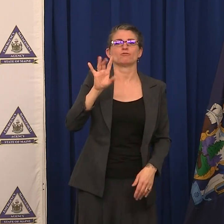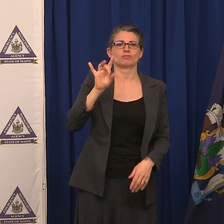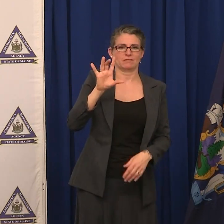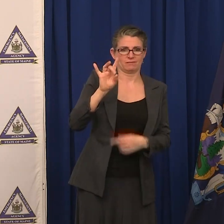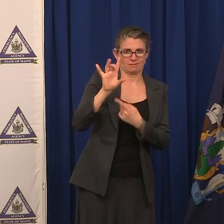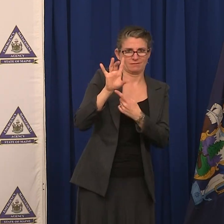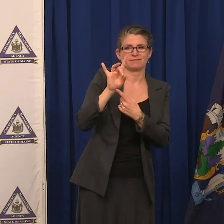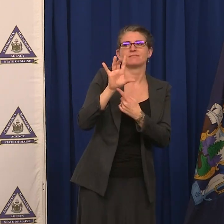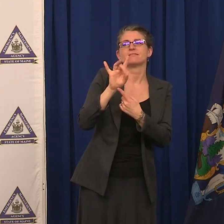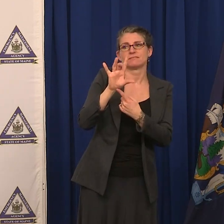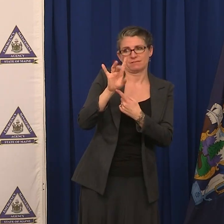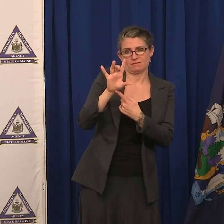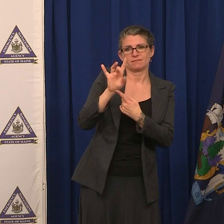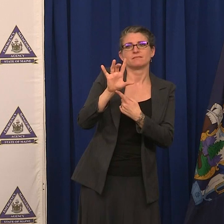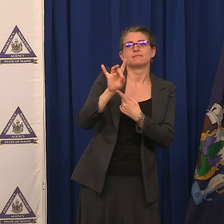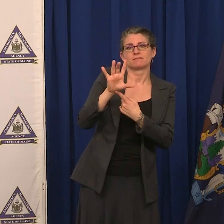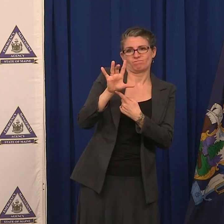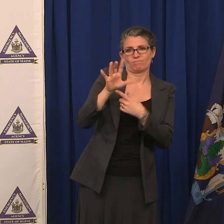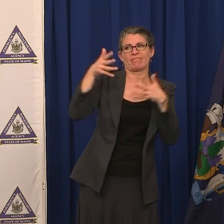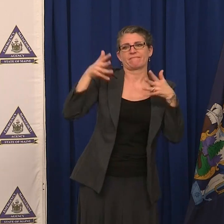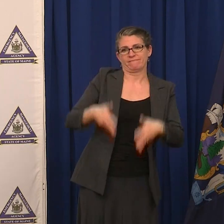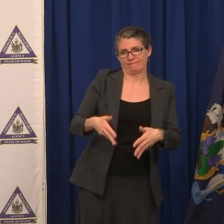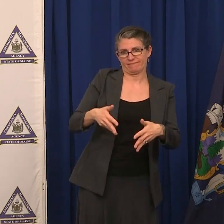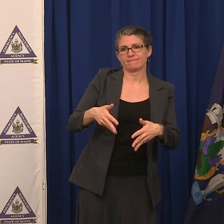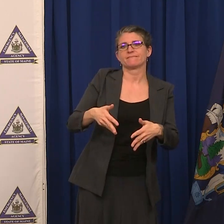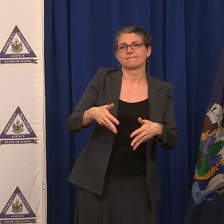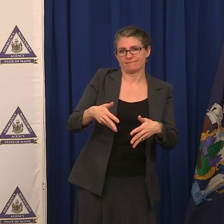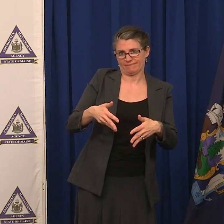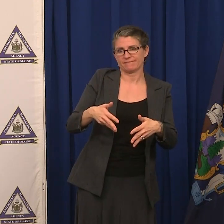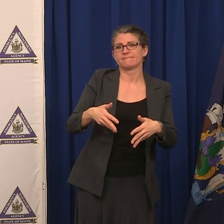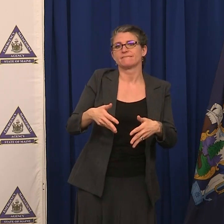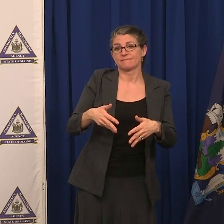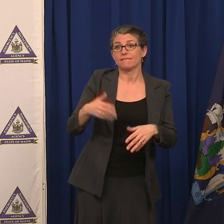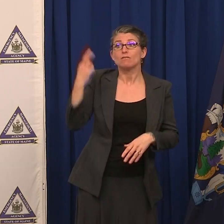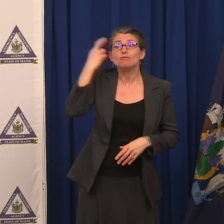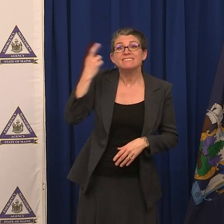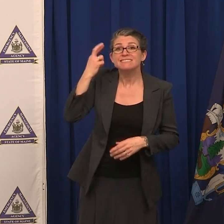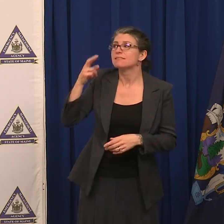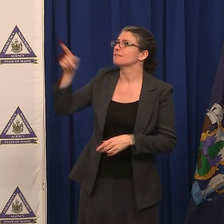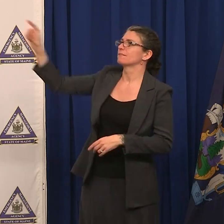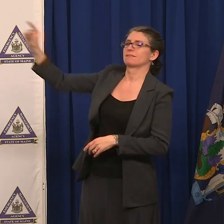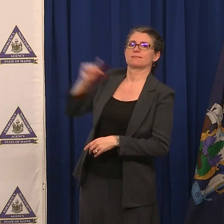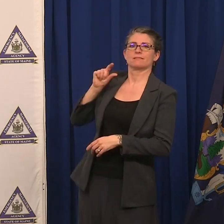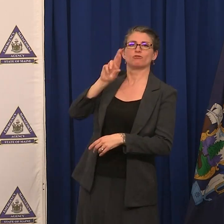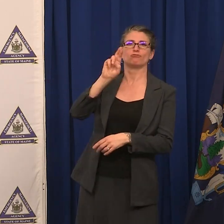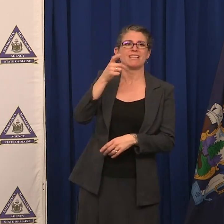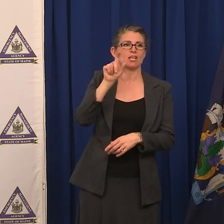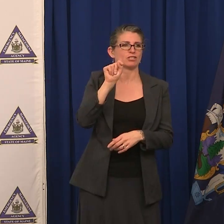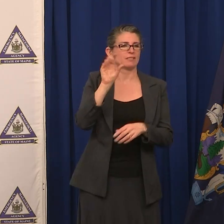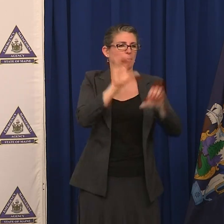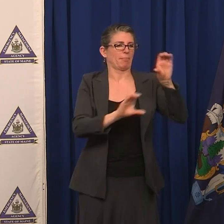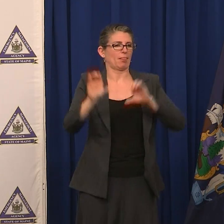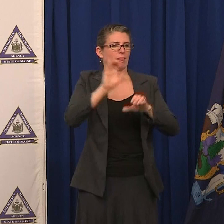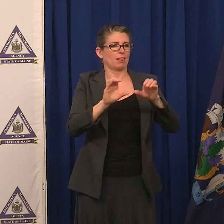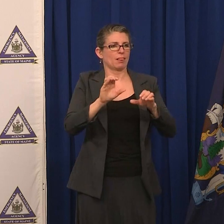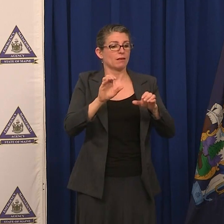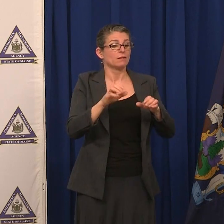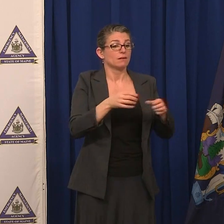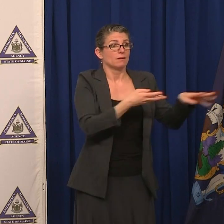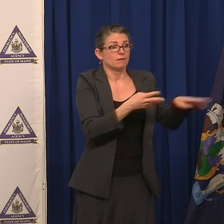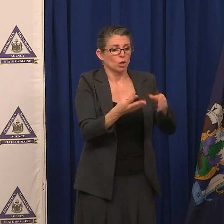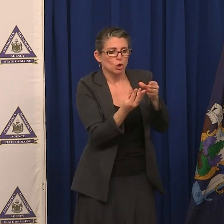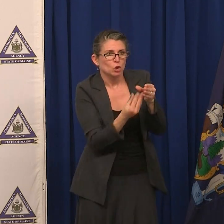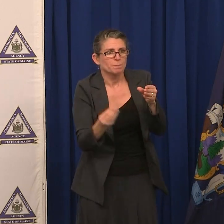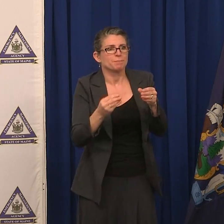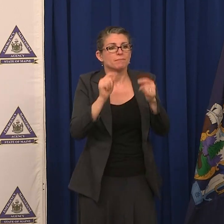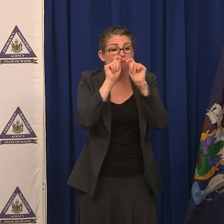has received reagents. That's really the key to all of this. Our lab staff worked all weekend. They have been